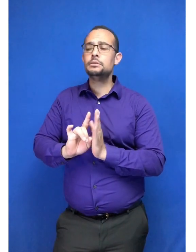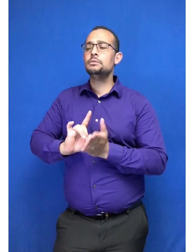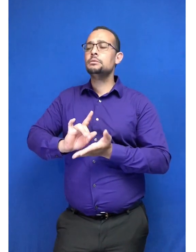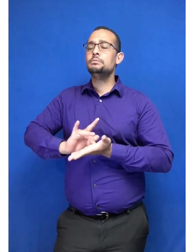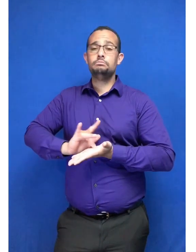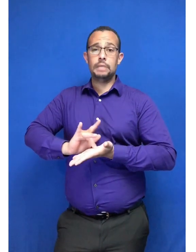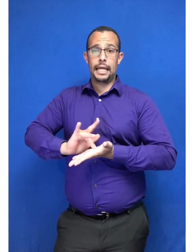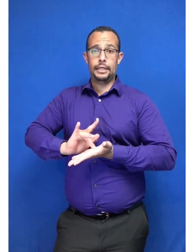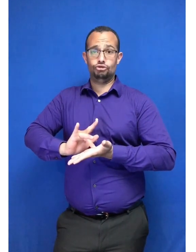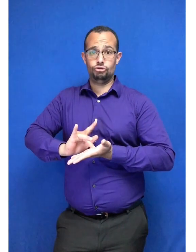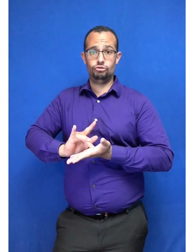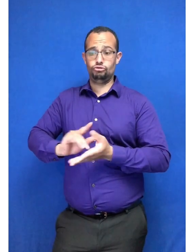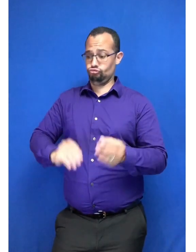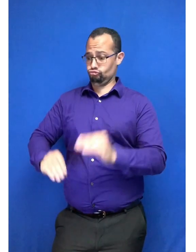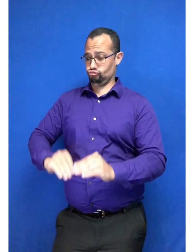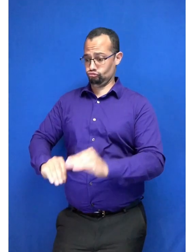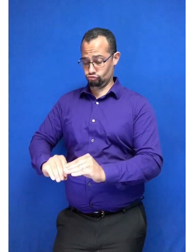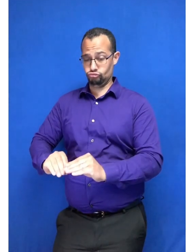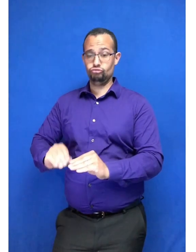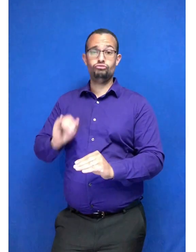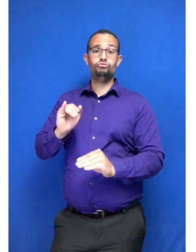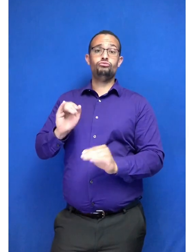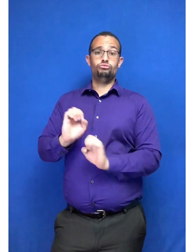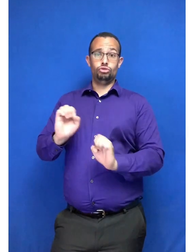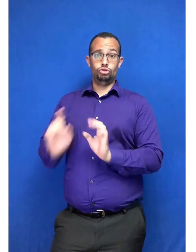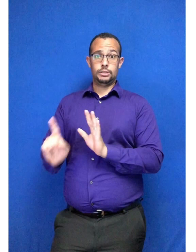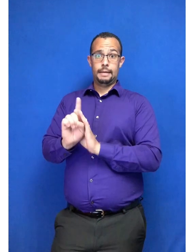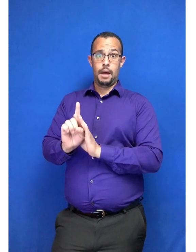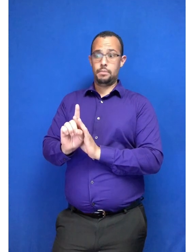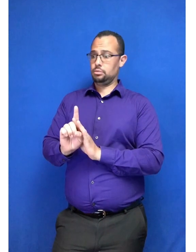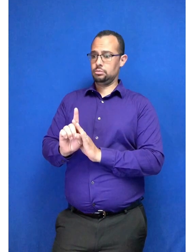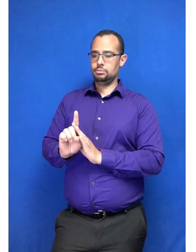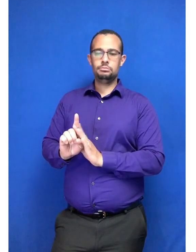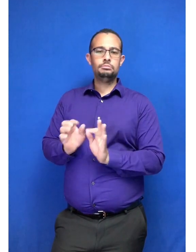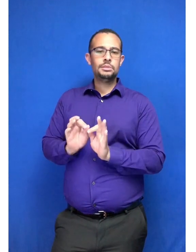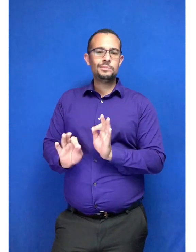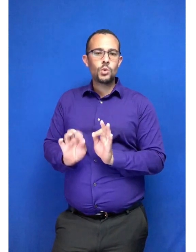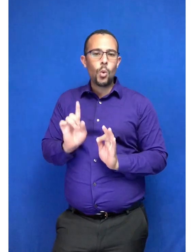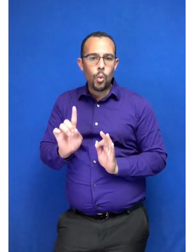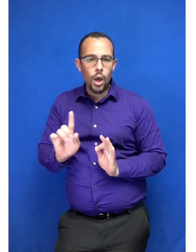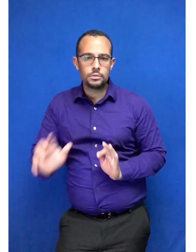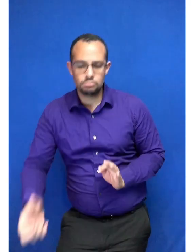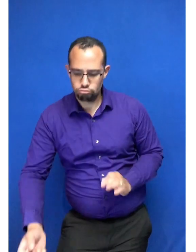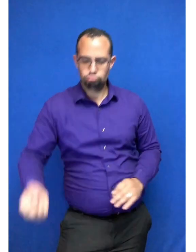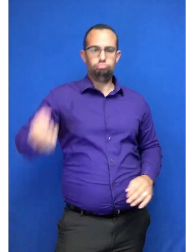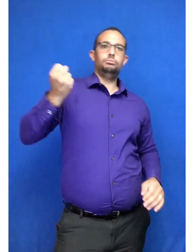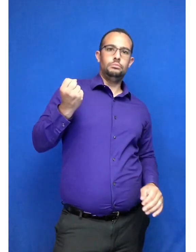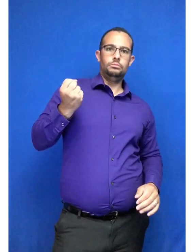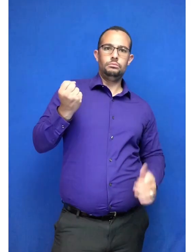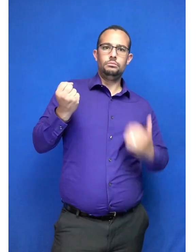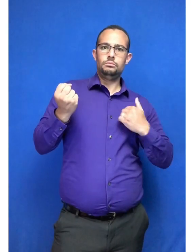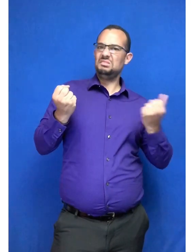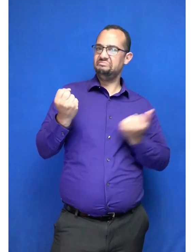medications in this bag. So if an emergency were to arise, you have one thing to pick up and have peace of mind you have everything